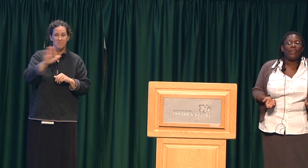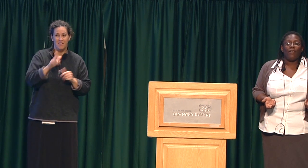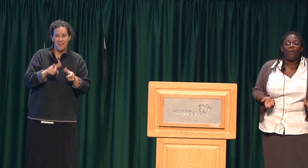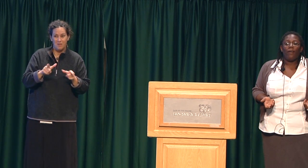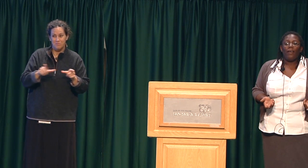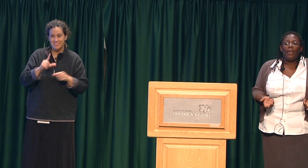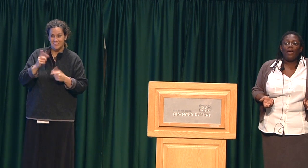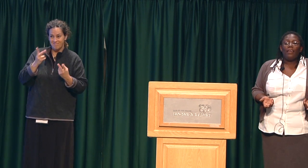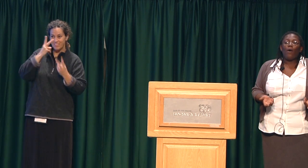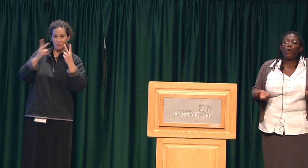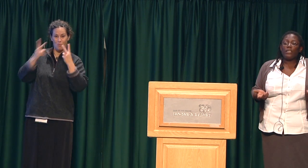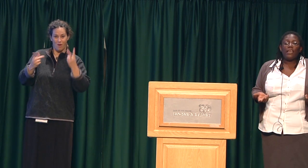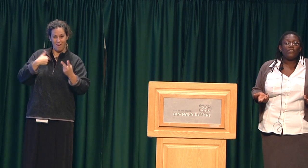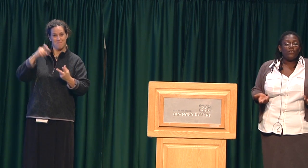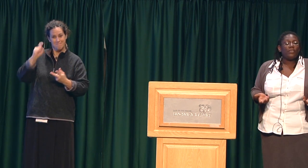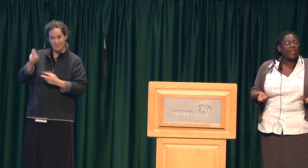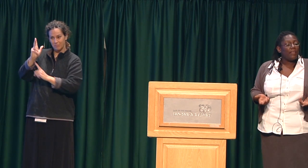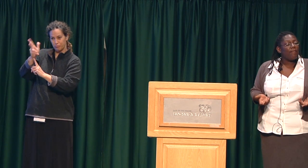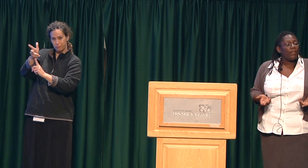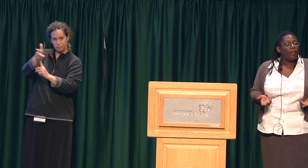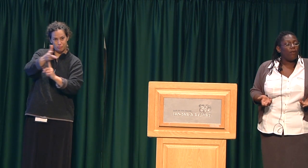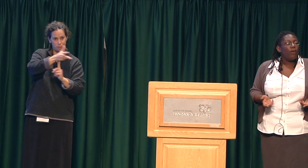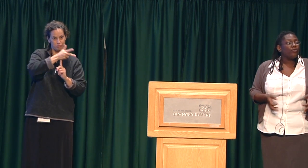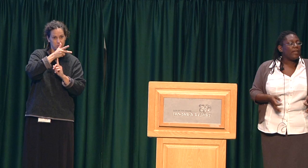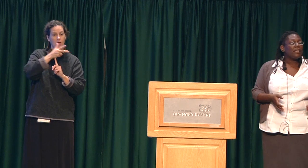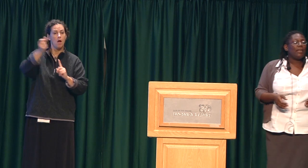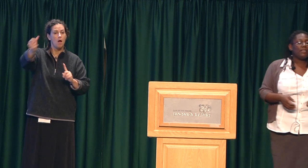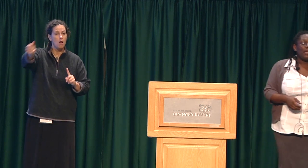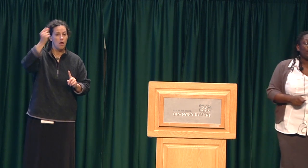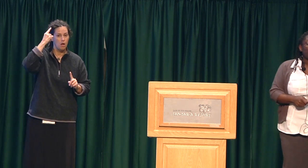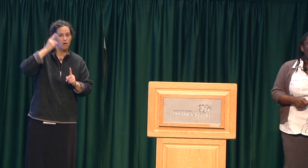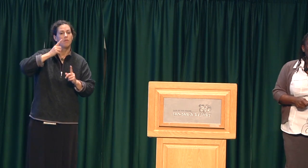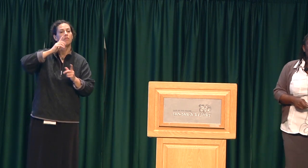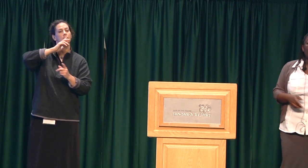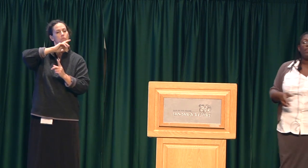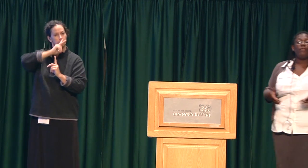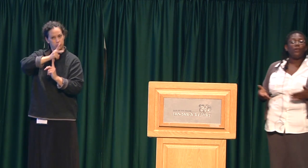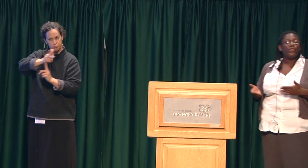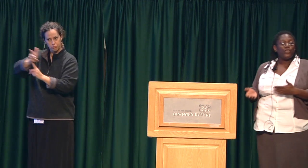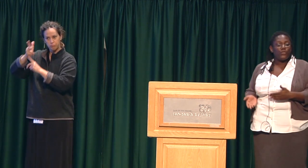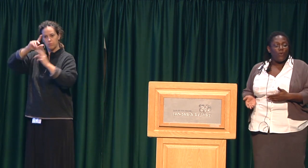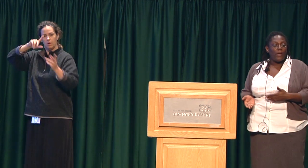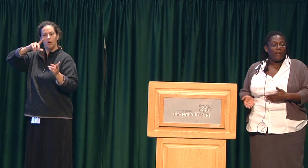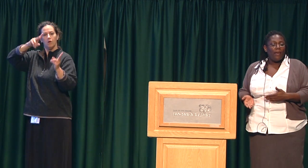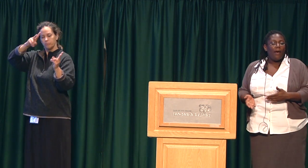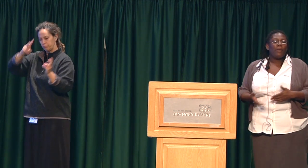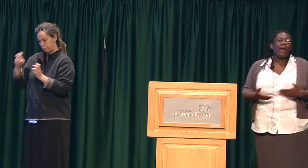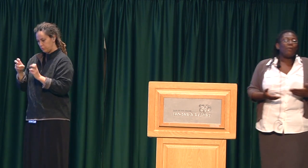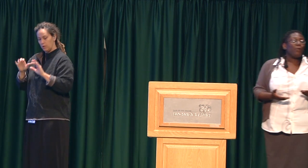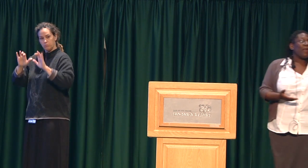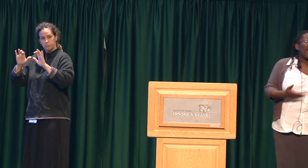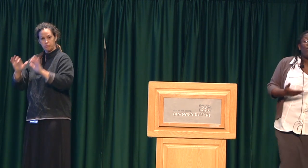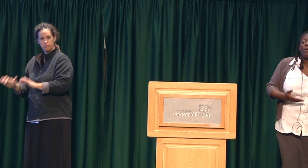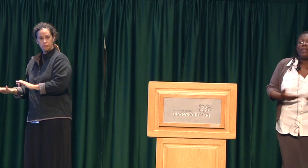is on video. Now, what we tend to do is take that video, translate it into English, and write it out, and then the video is destroyed. But